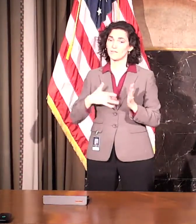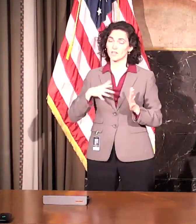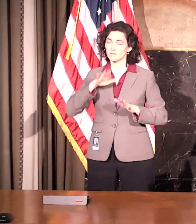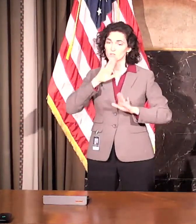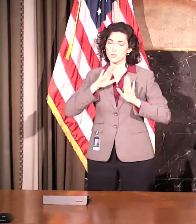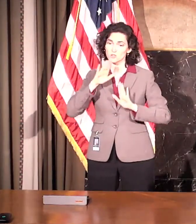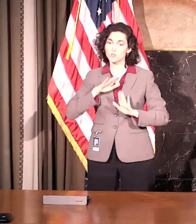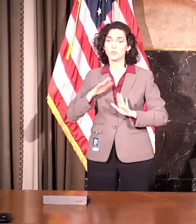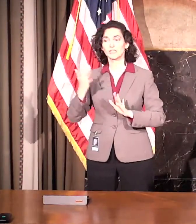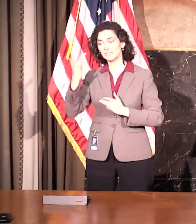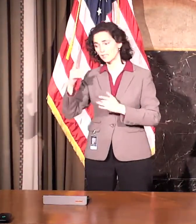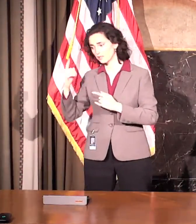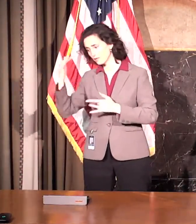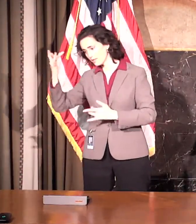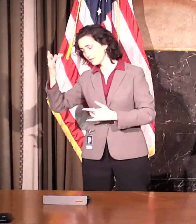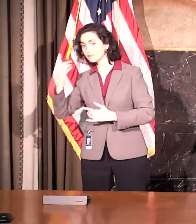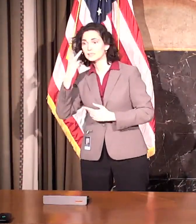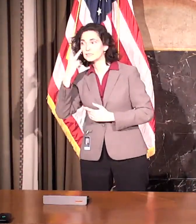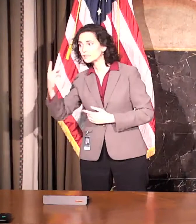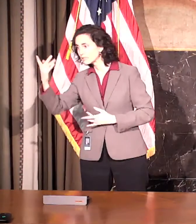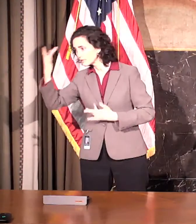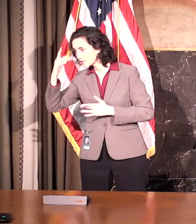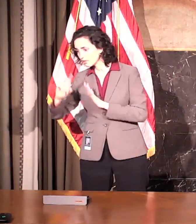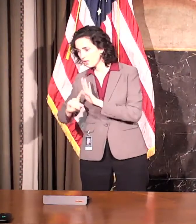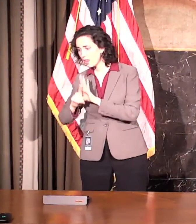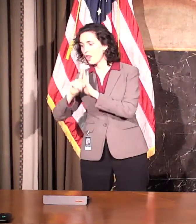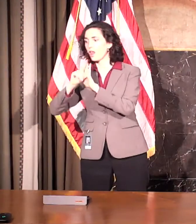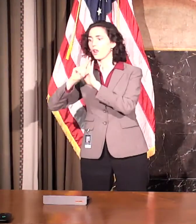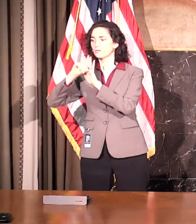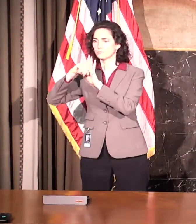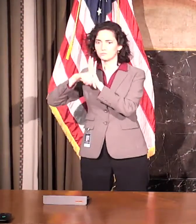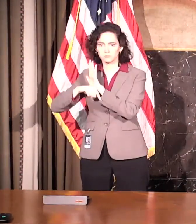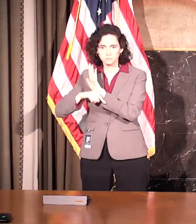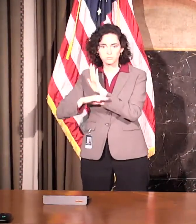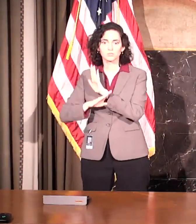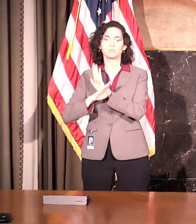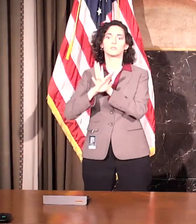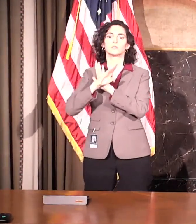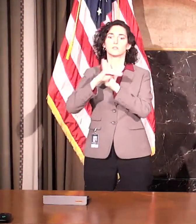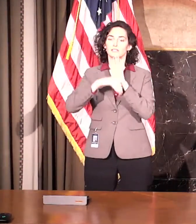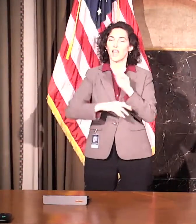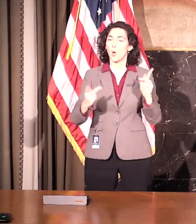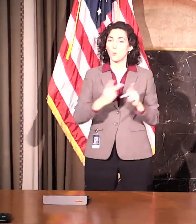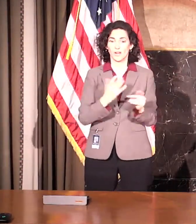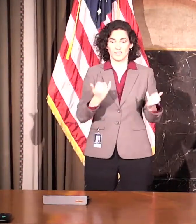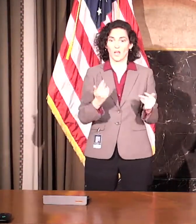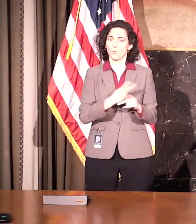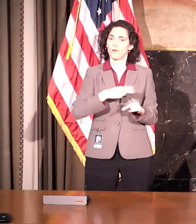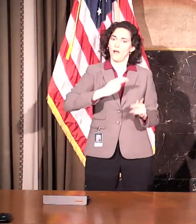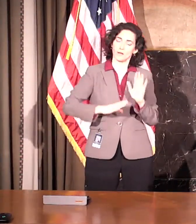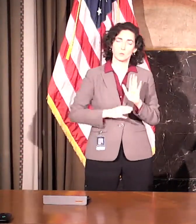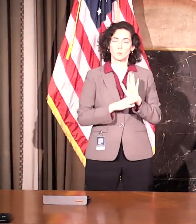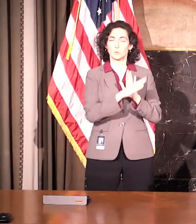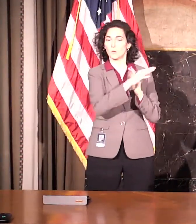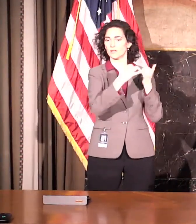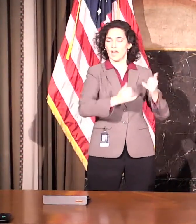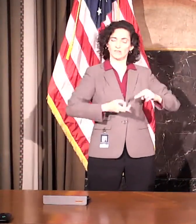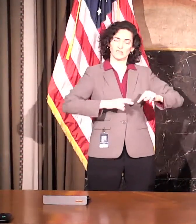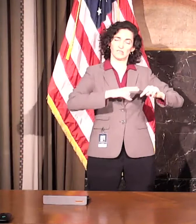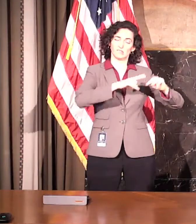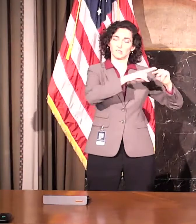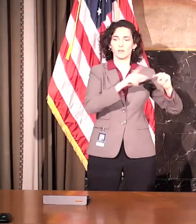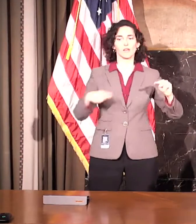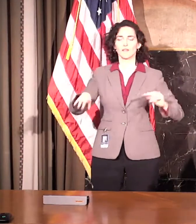and seeing the worst surge of all right now in many parts of the state. But they are